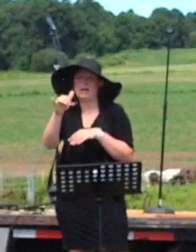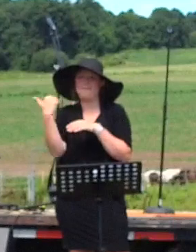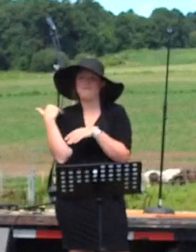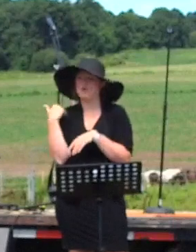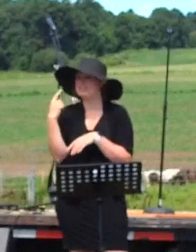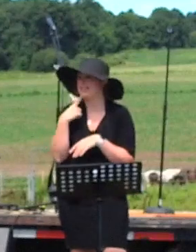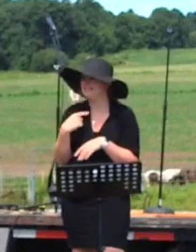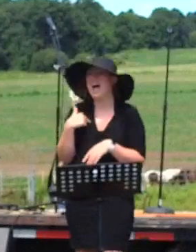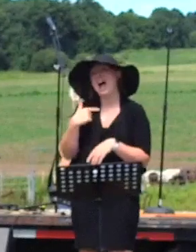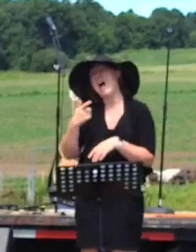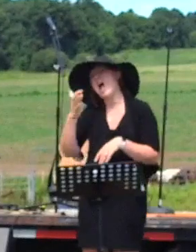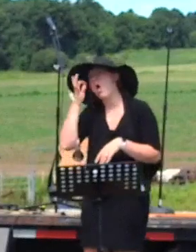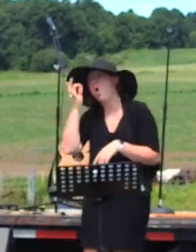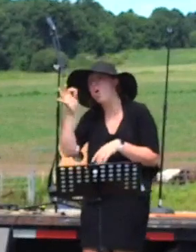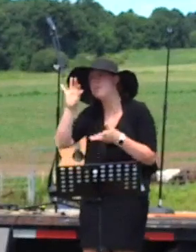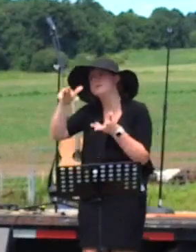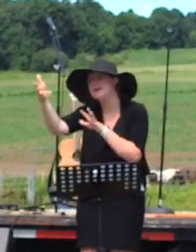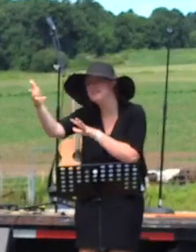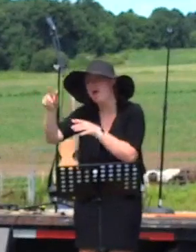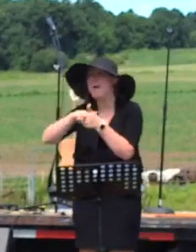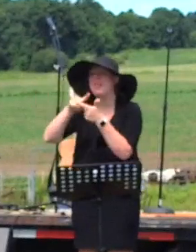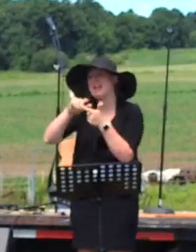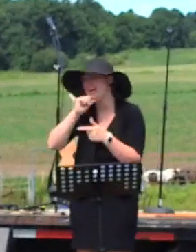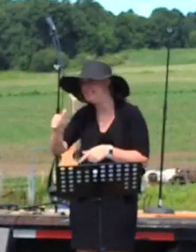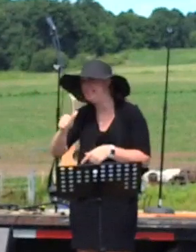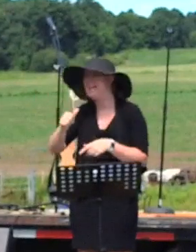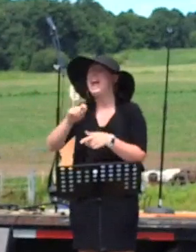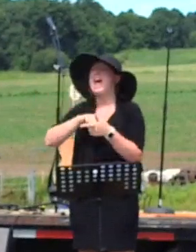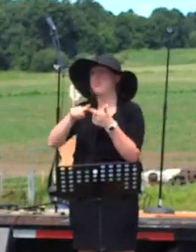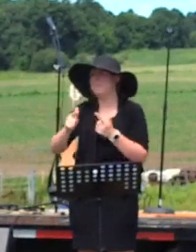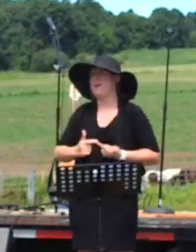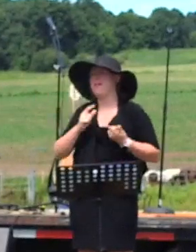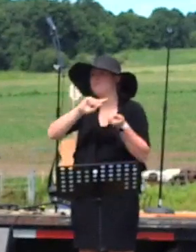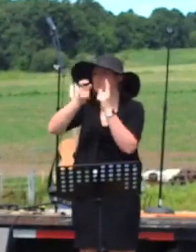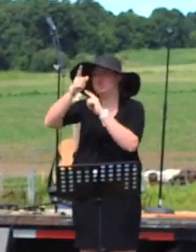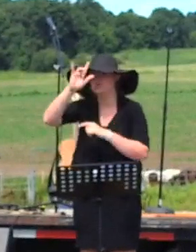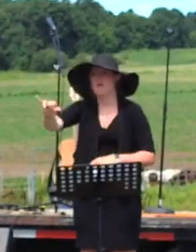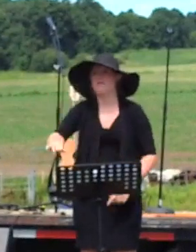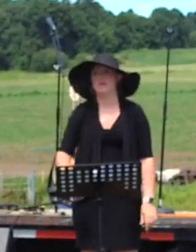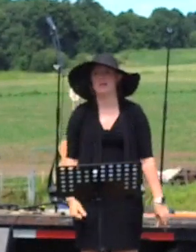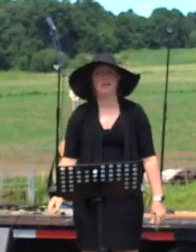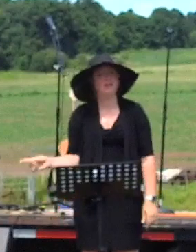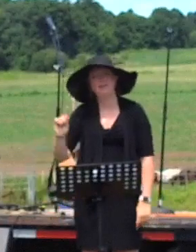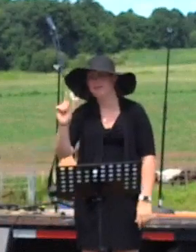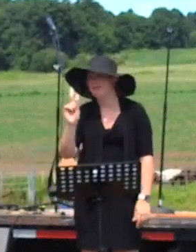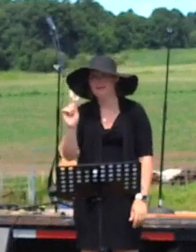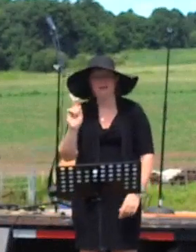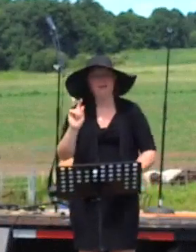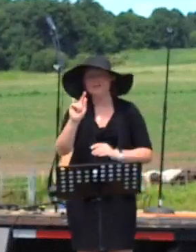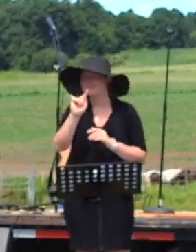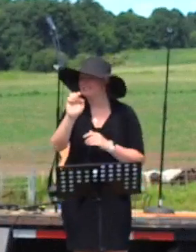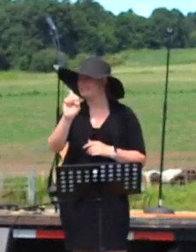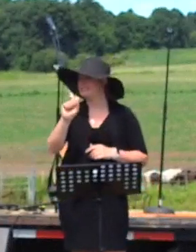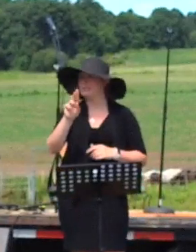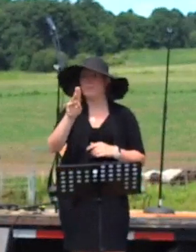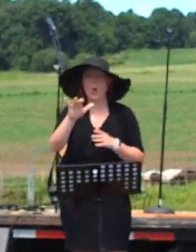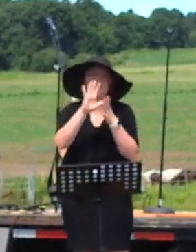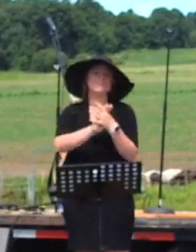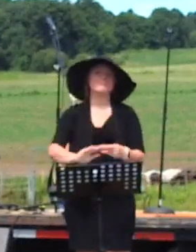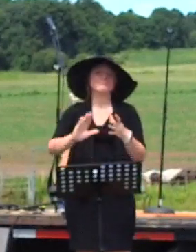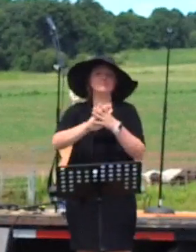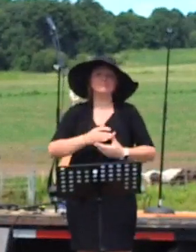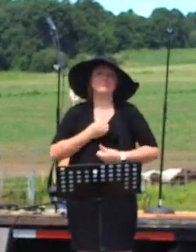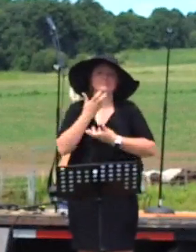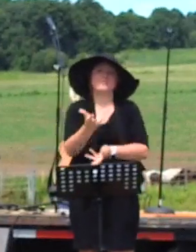enough that I didn't. And then my life was changed forever." No. No, the greatest testimonies generally come